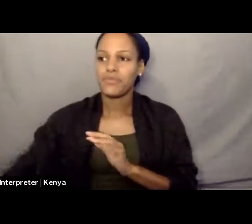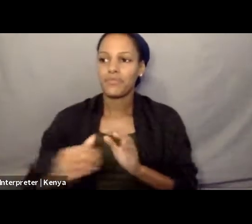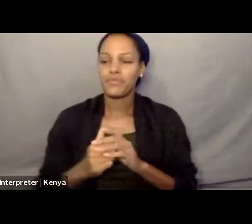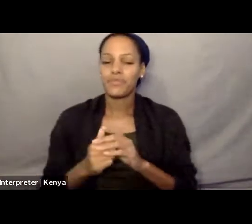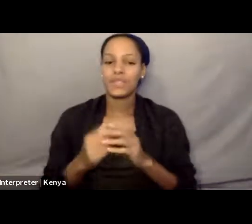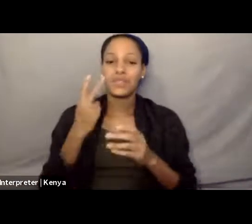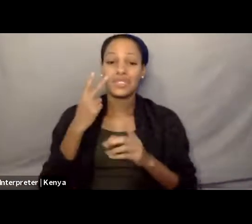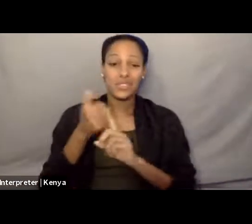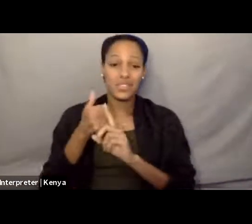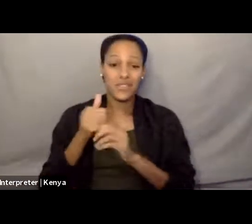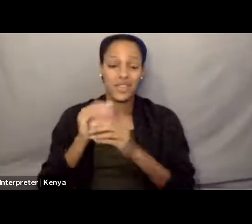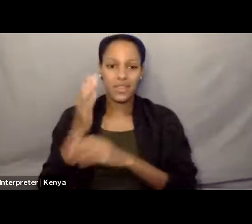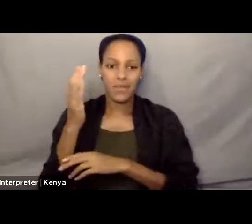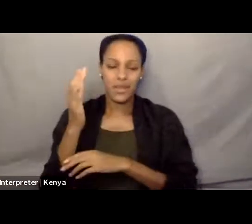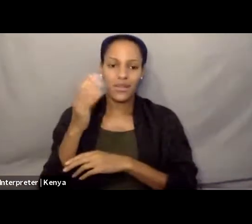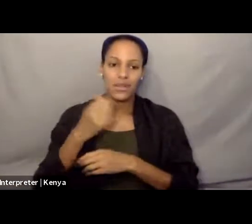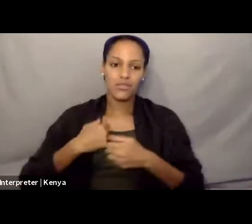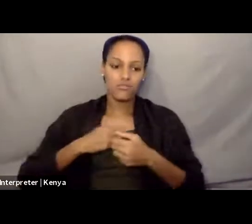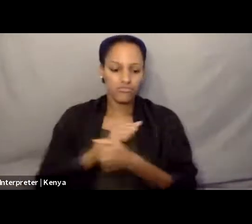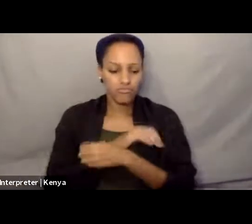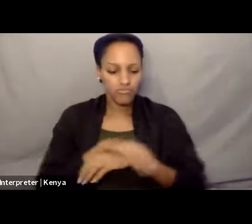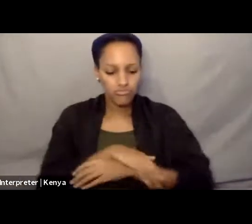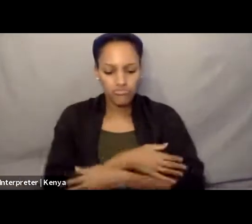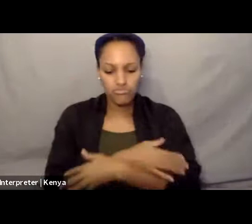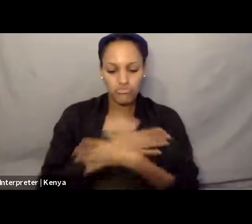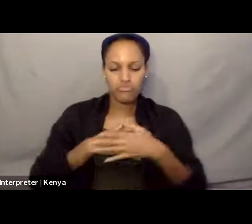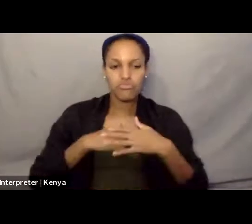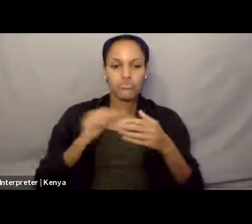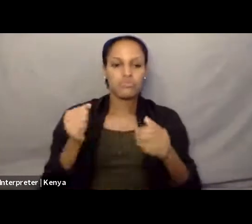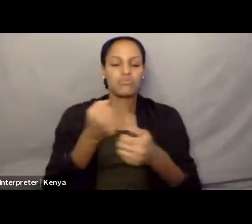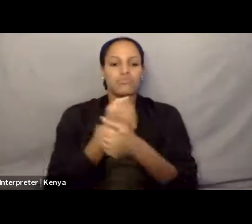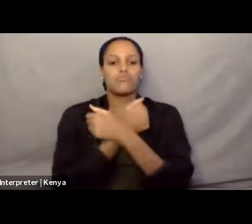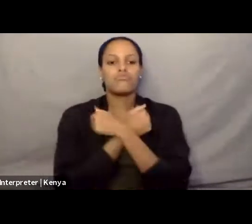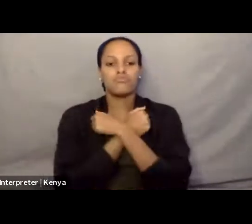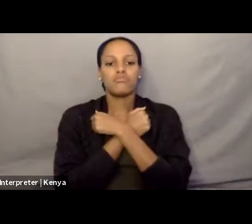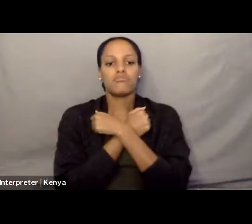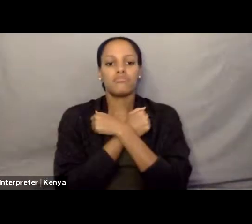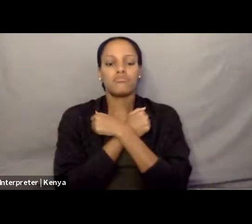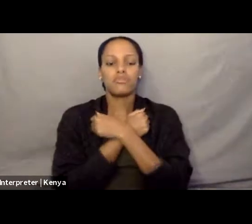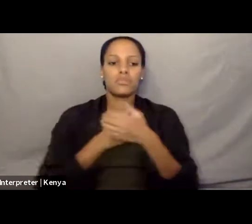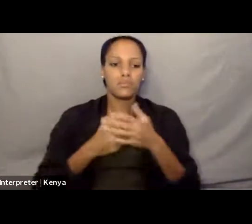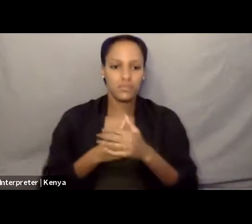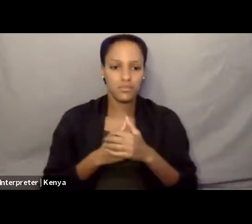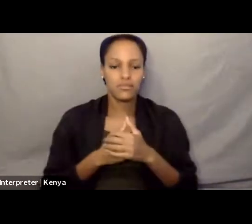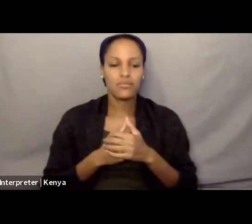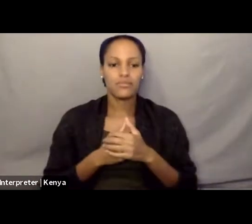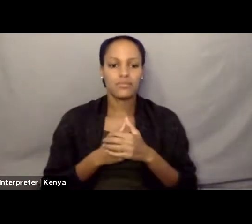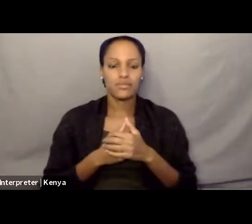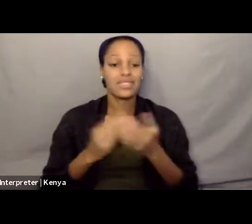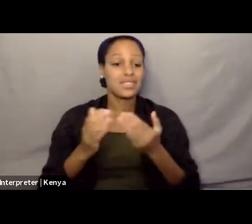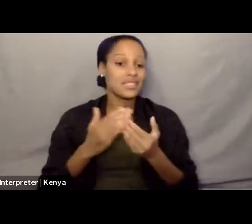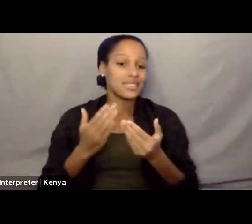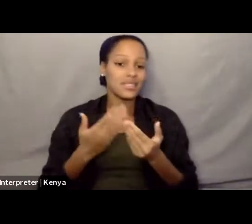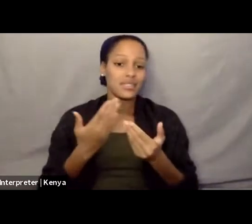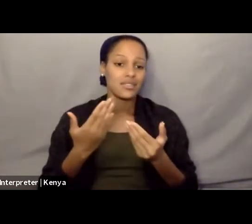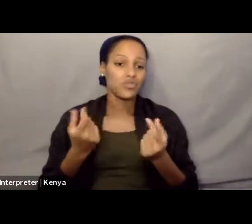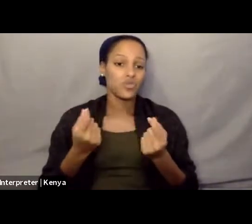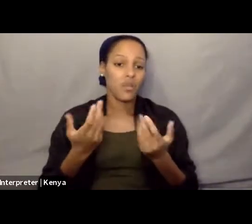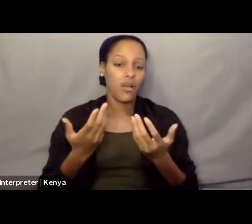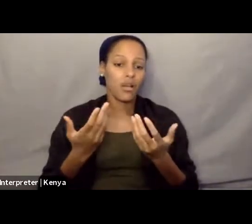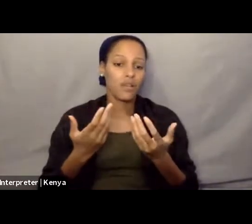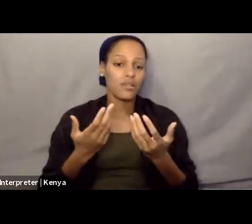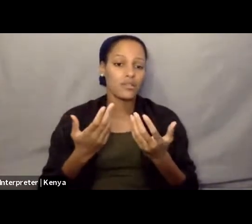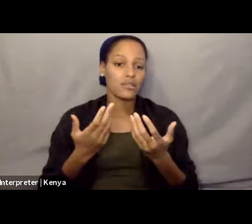this, wrapping your arms around yourself, jostling yourself a little, it is easy, or